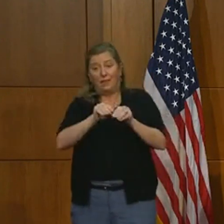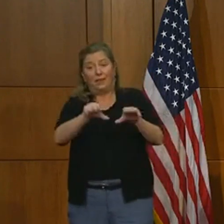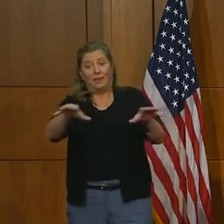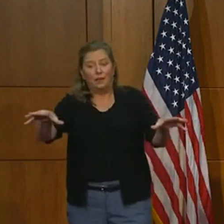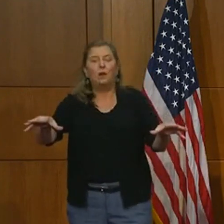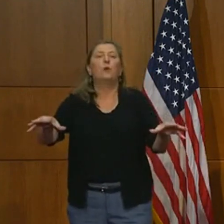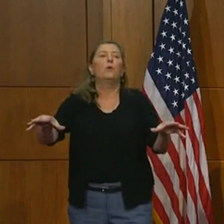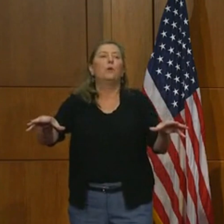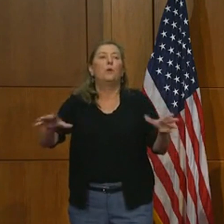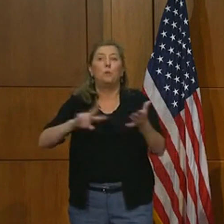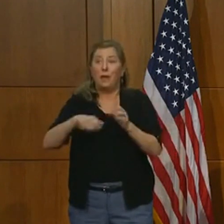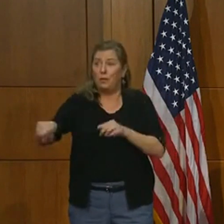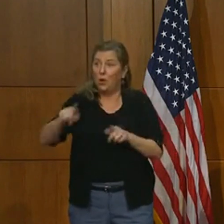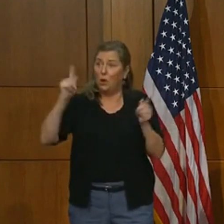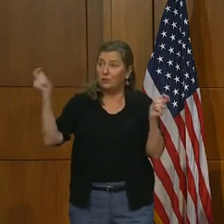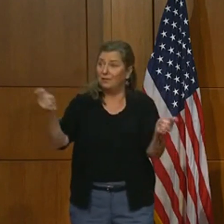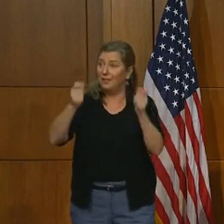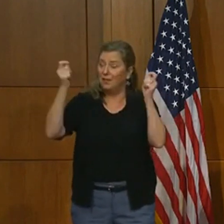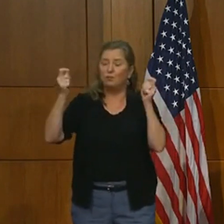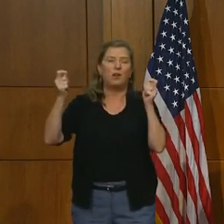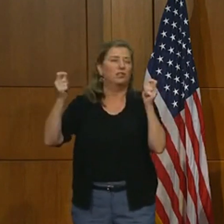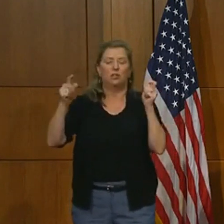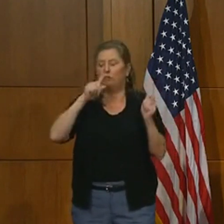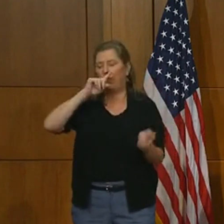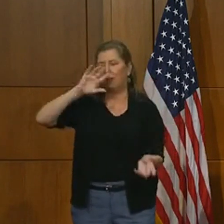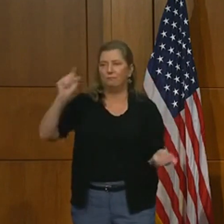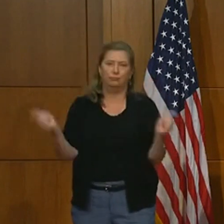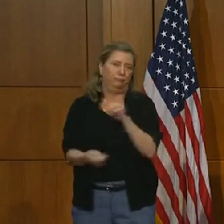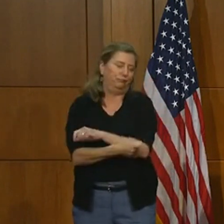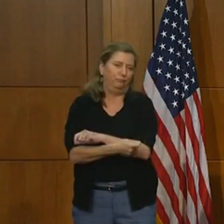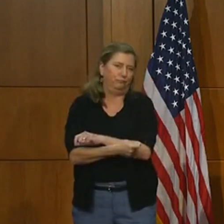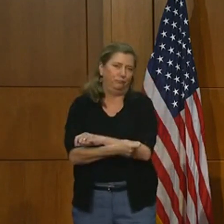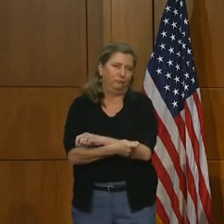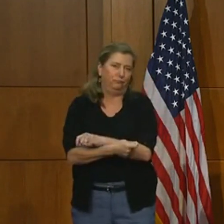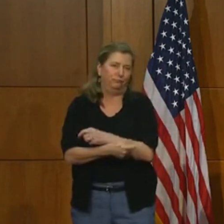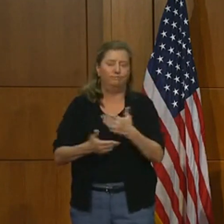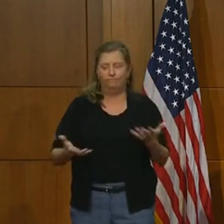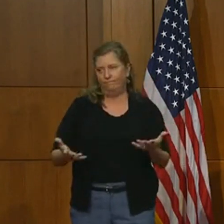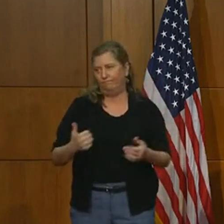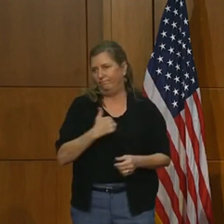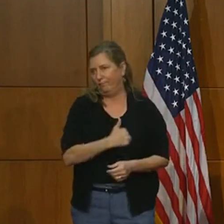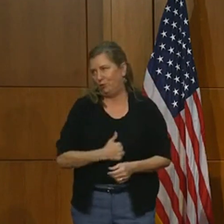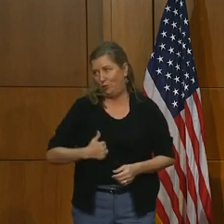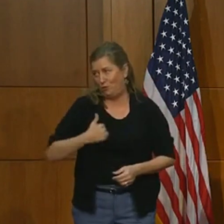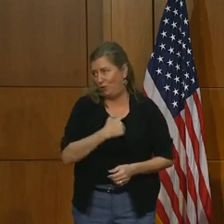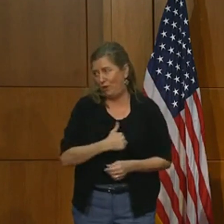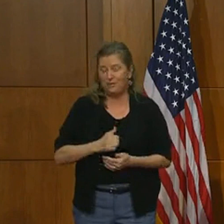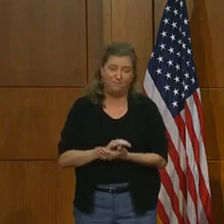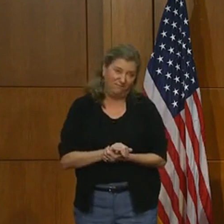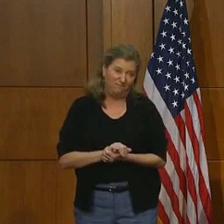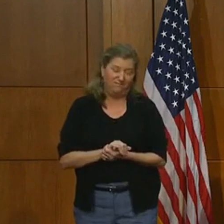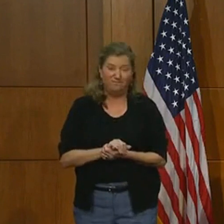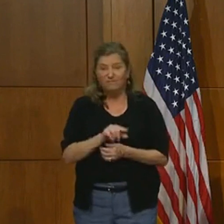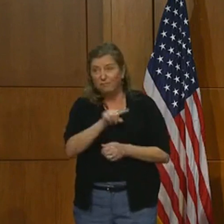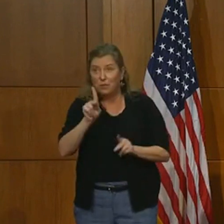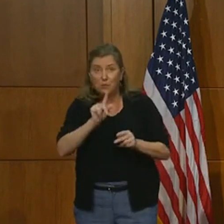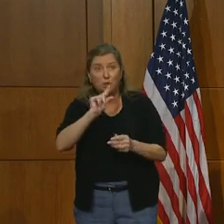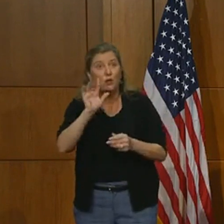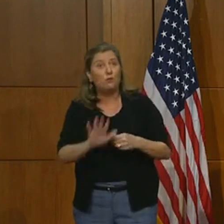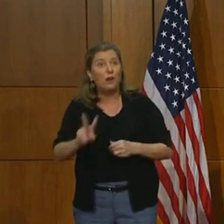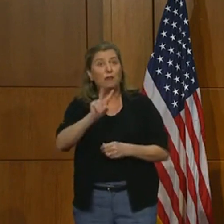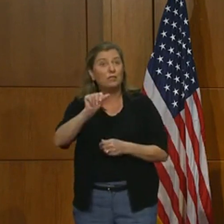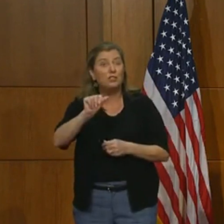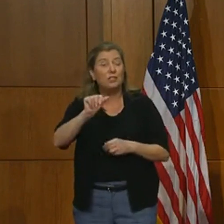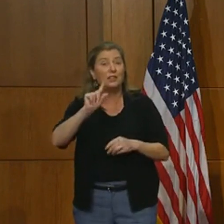of those celebrations literally upside down. I am sorry that graduates across Virginia will not get